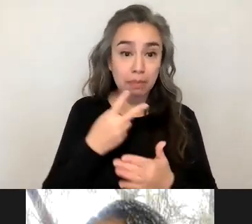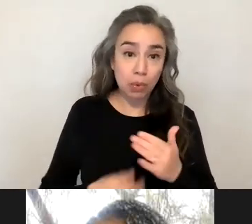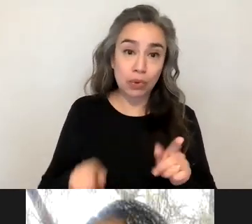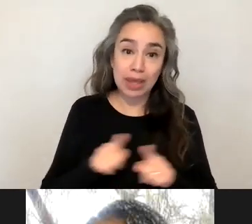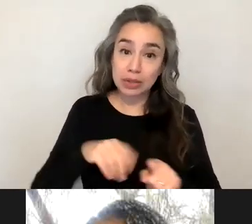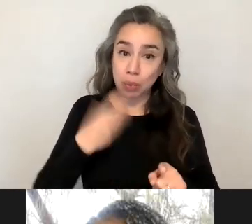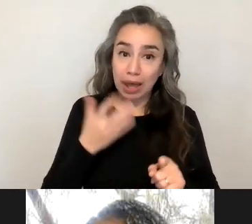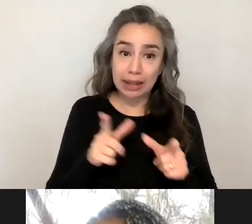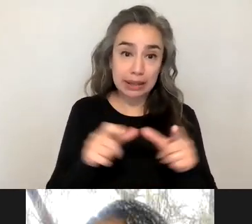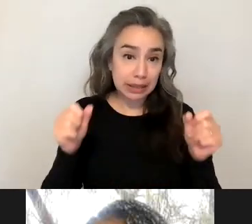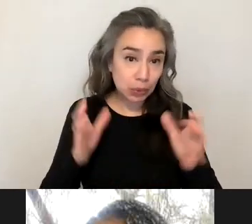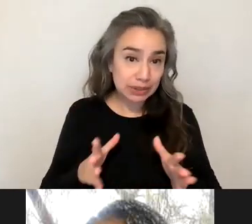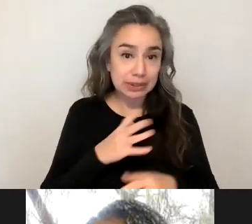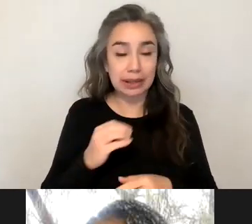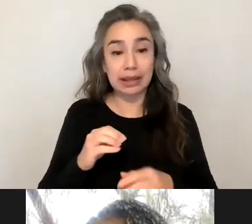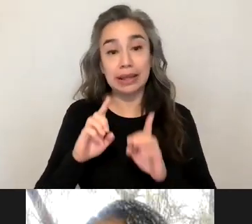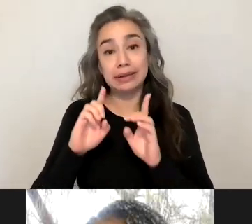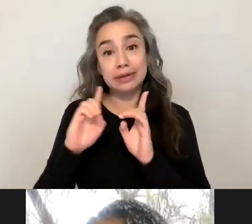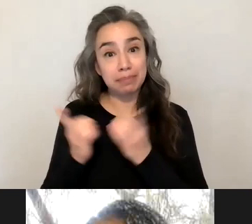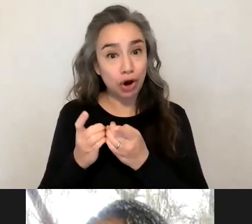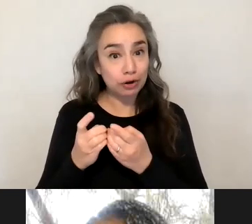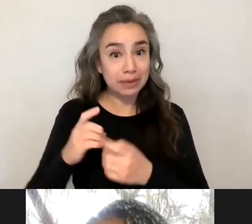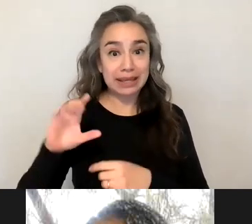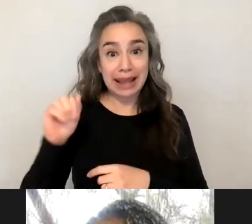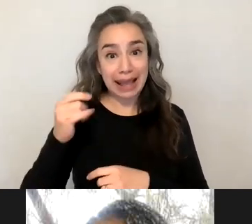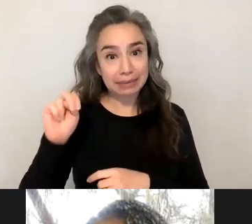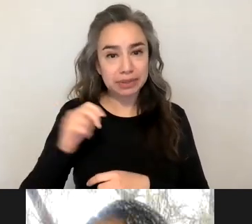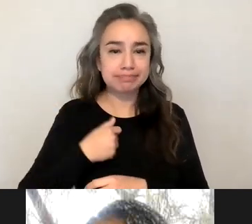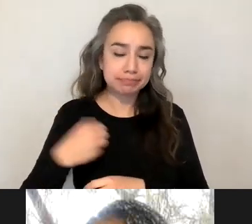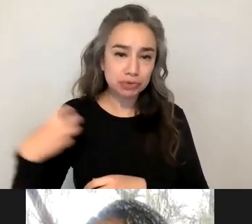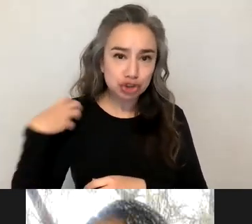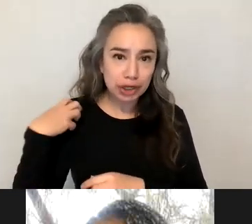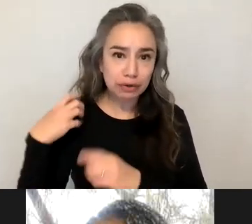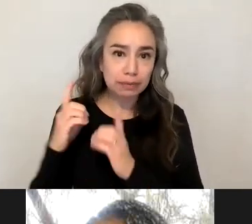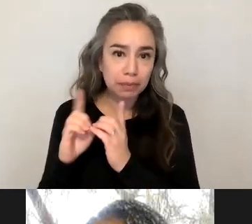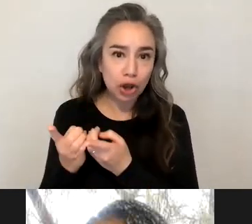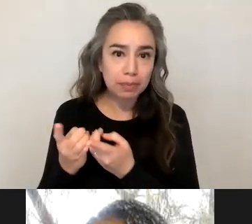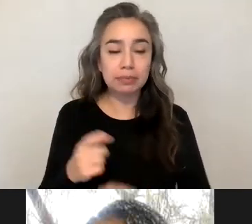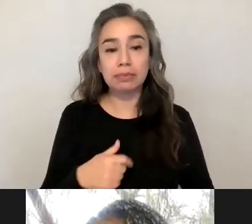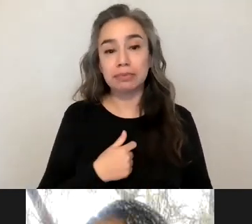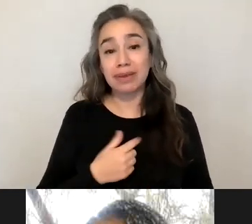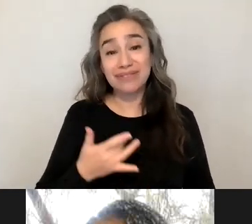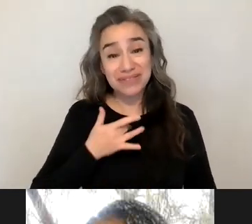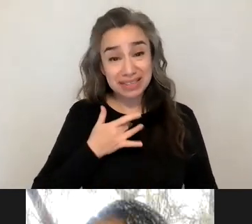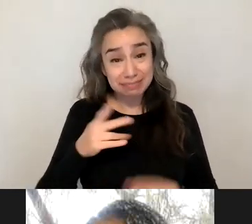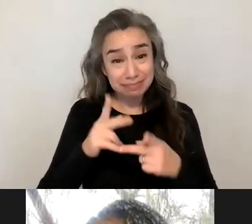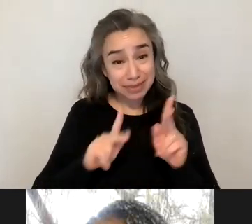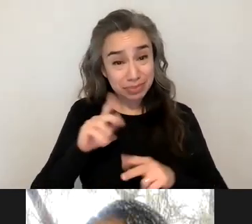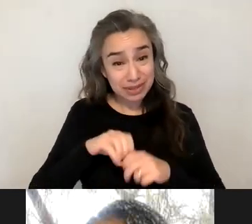linguist and as a department administrator. I'm a department chair. I feel that people in my